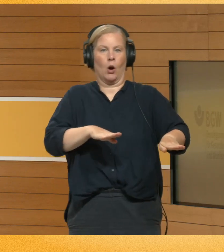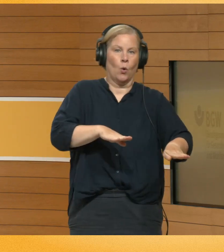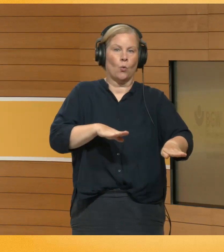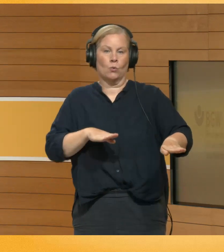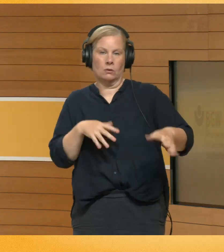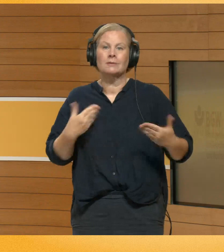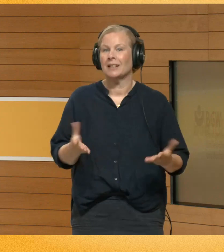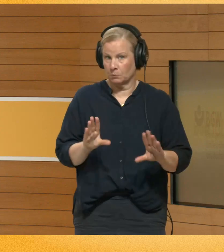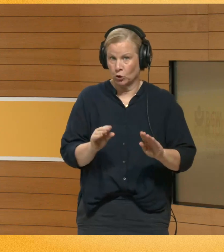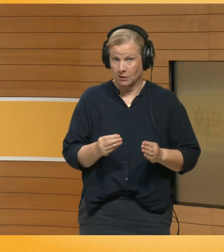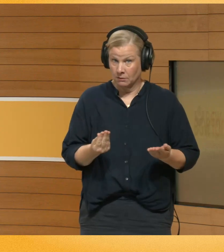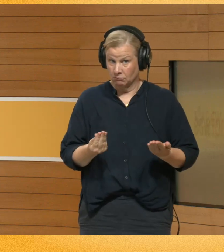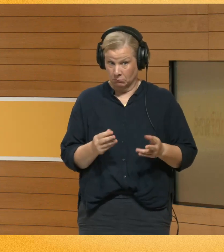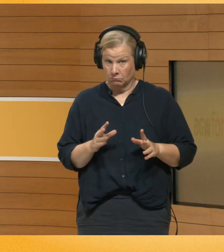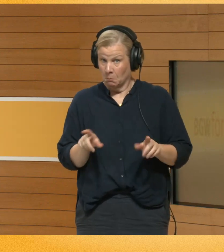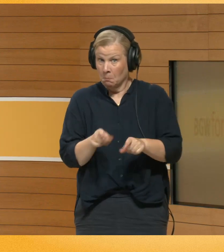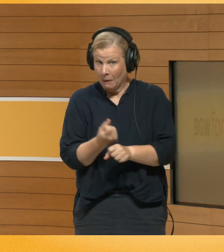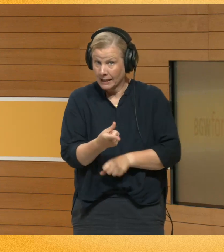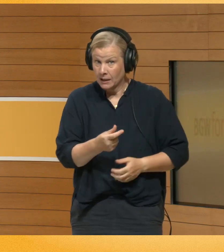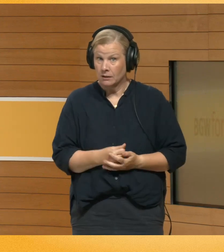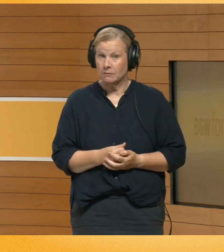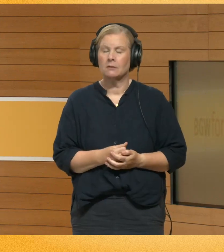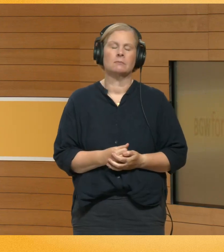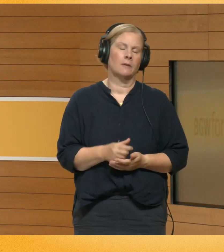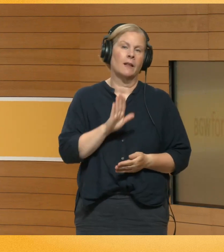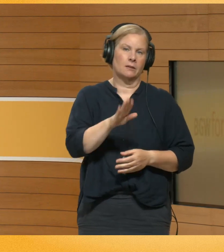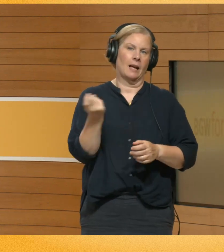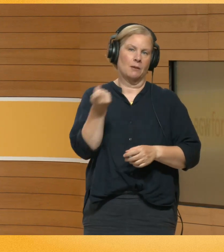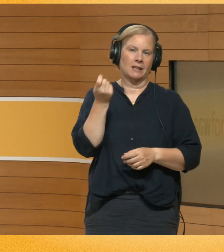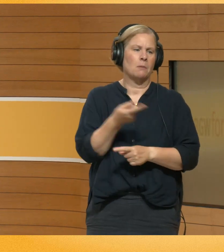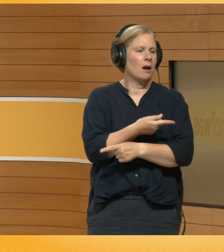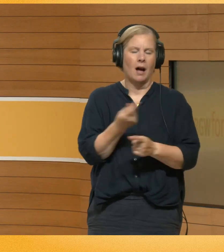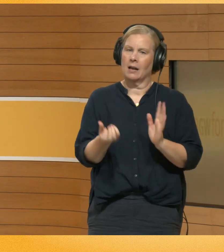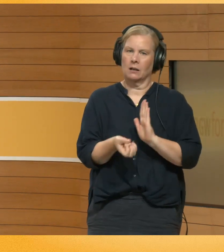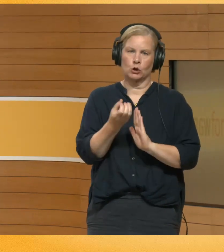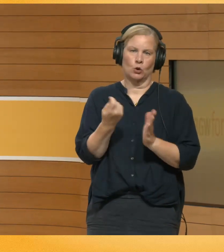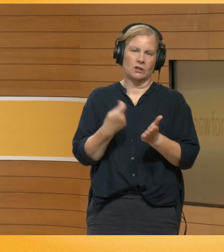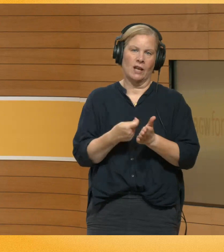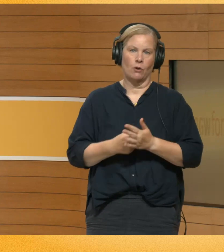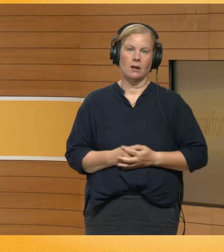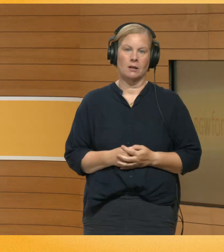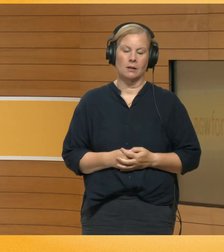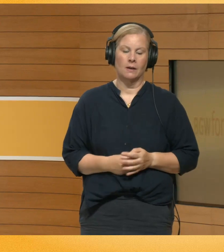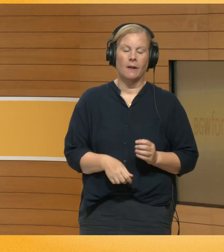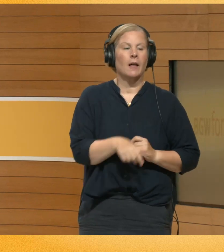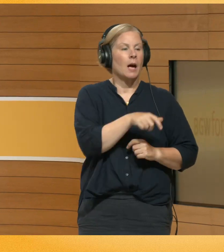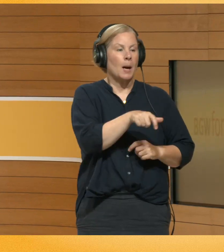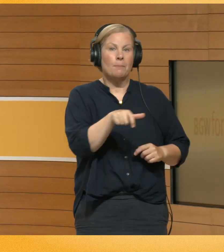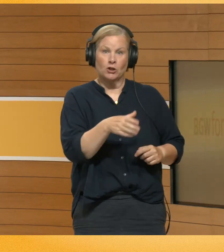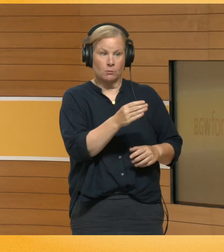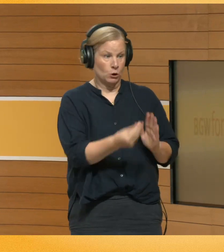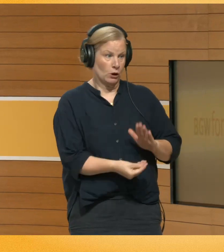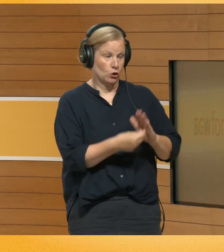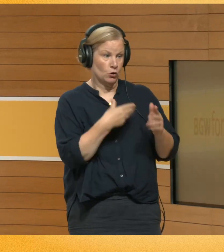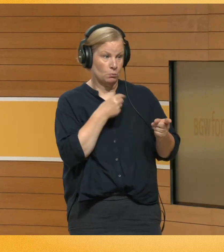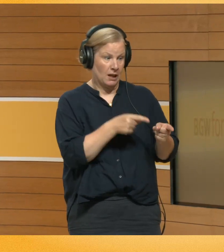lifting, but rather shifting weight? All the resources in your organization are valuable, so